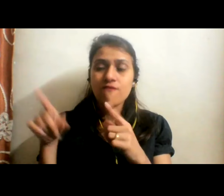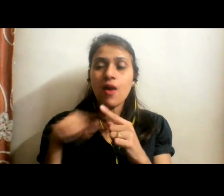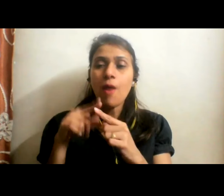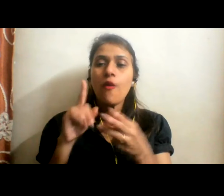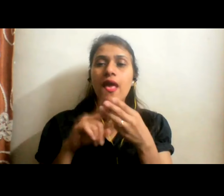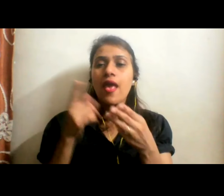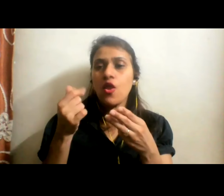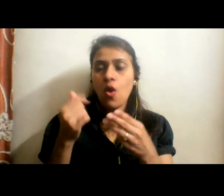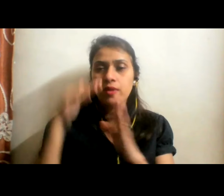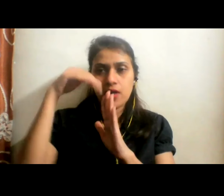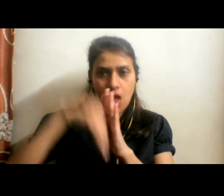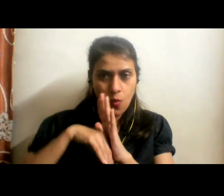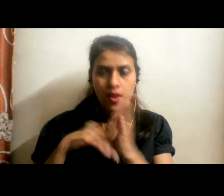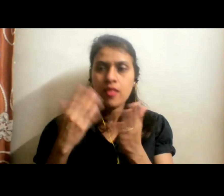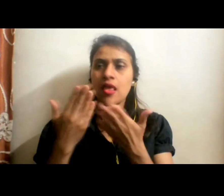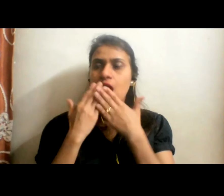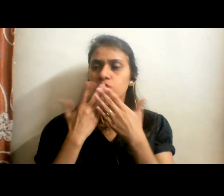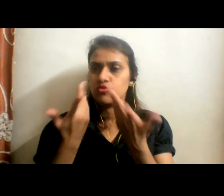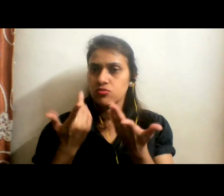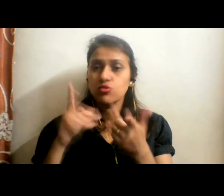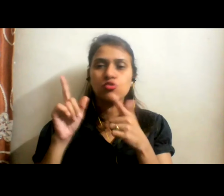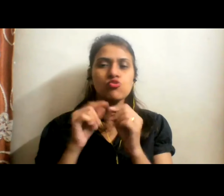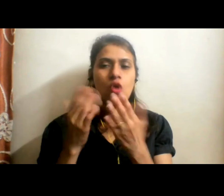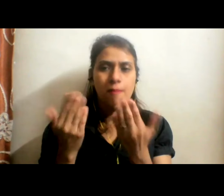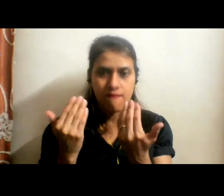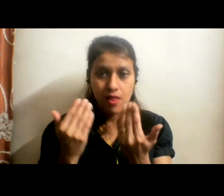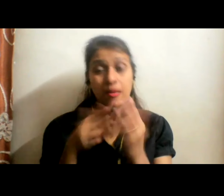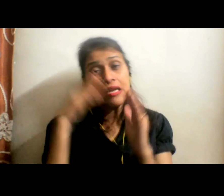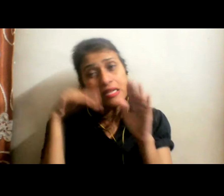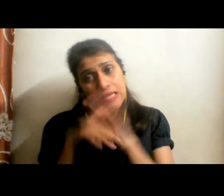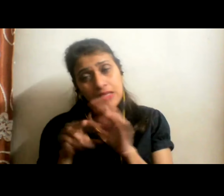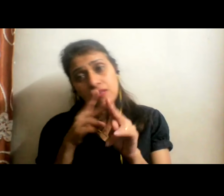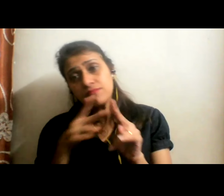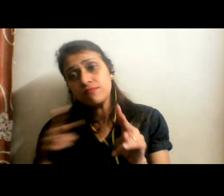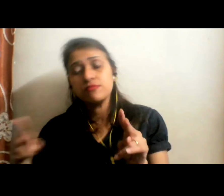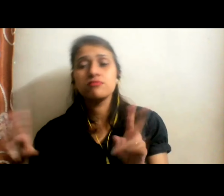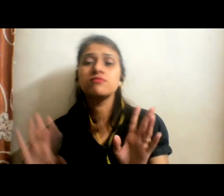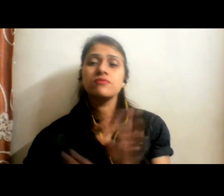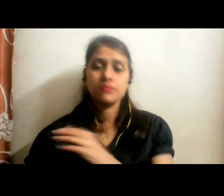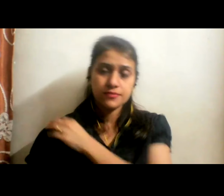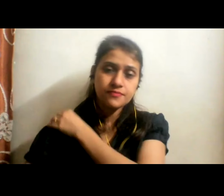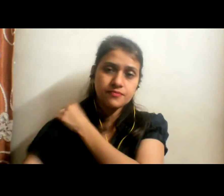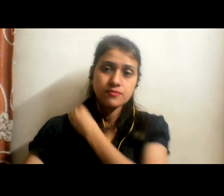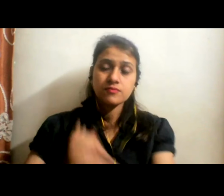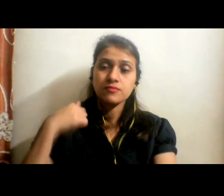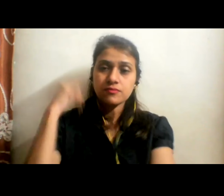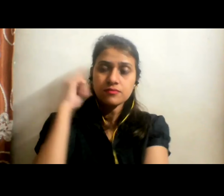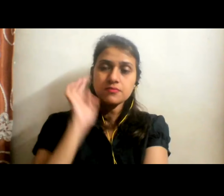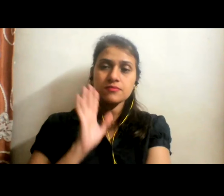of job availability, or I'm just giving examples of what are coming to my mind right now.